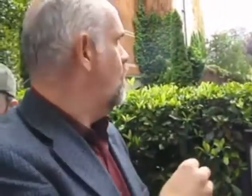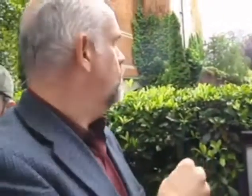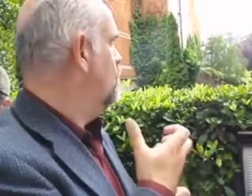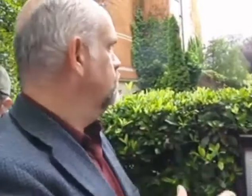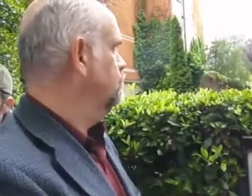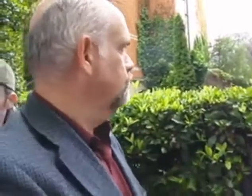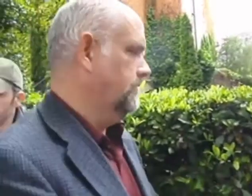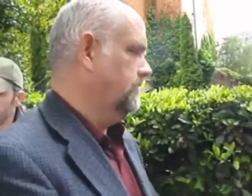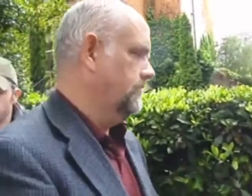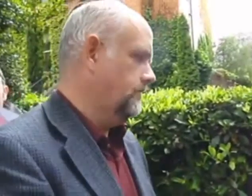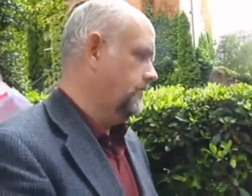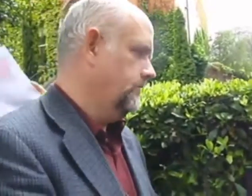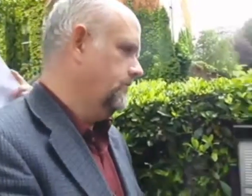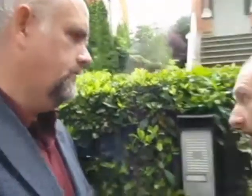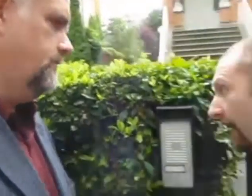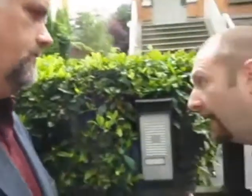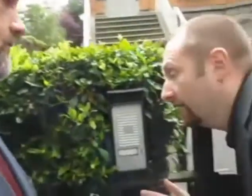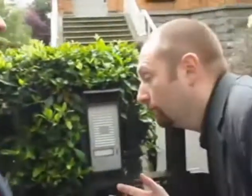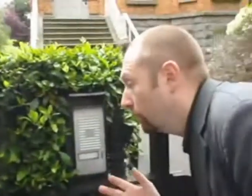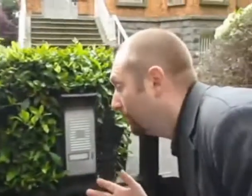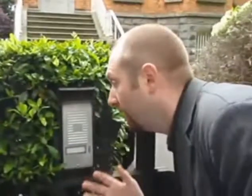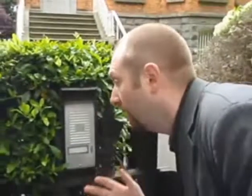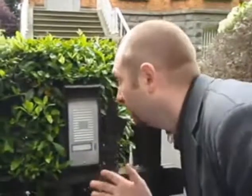That's not a good way to make contact with the city by dropping it in.